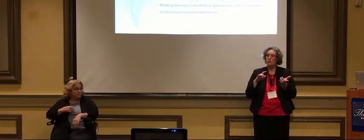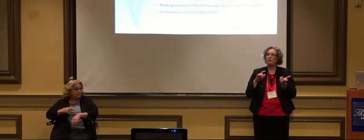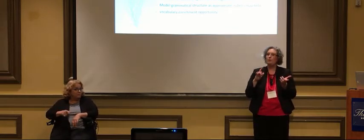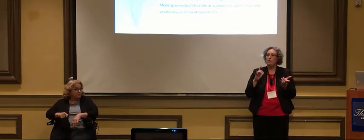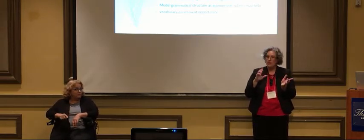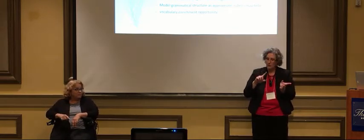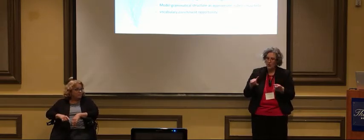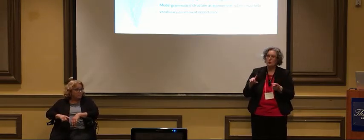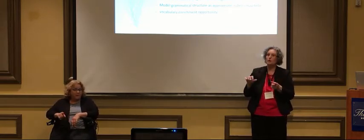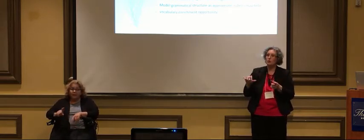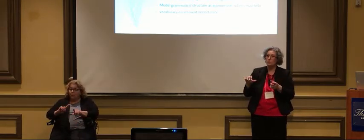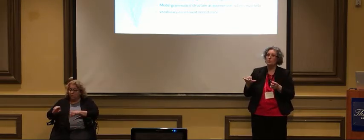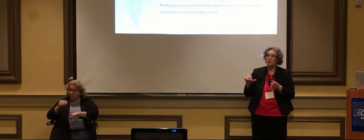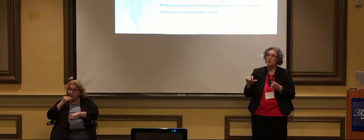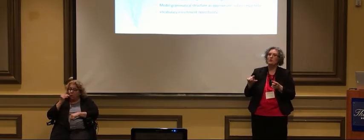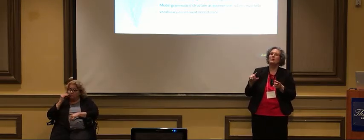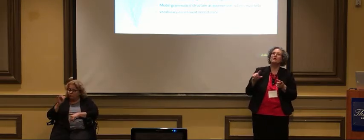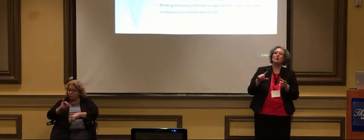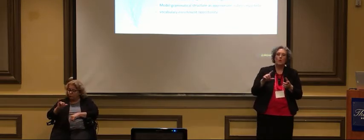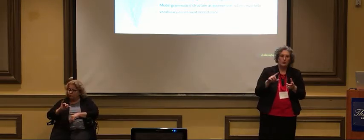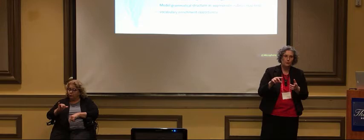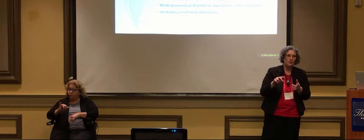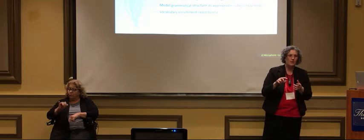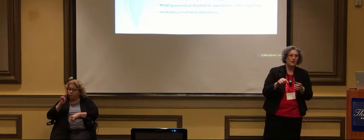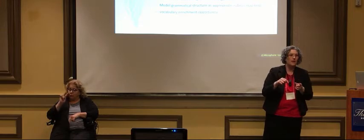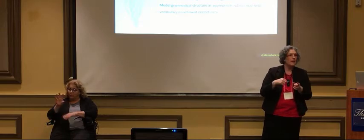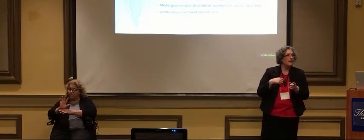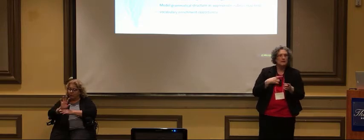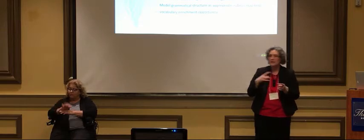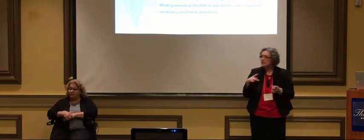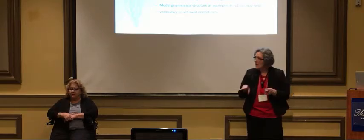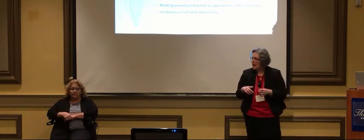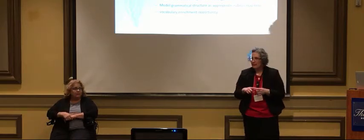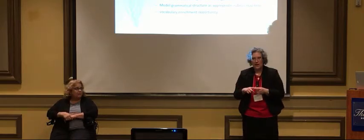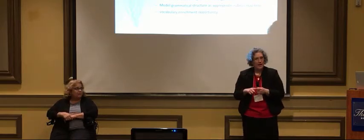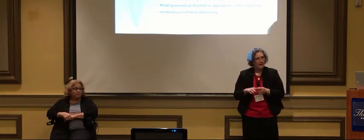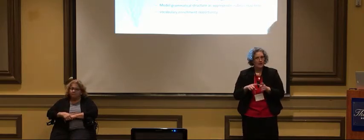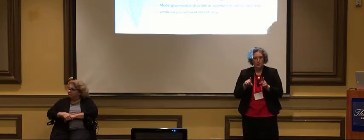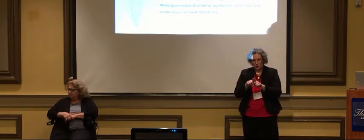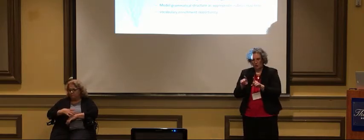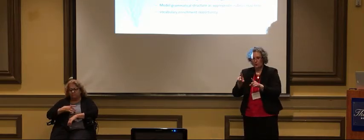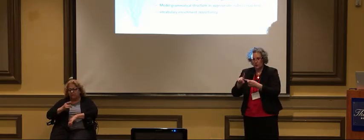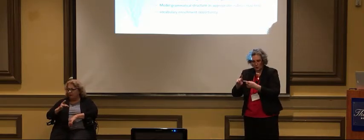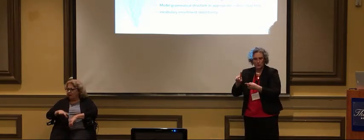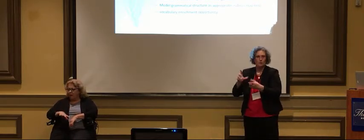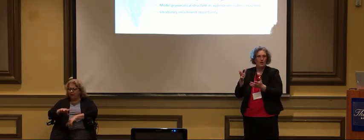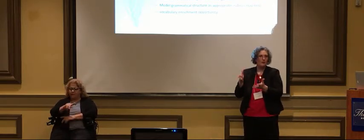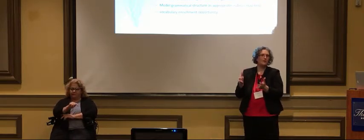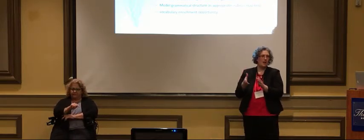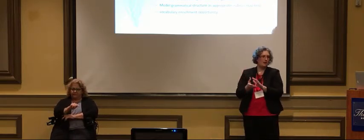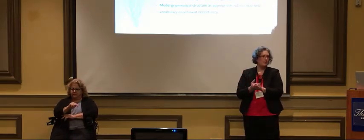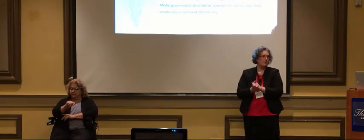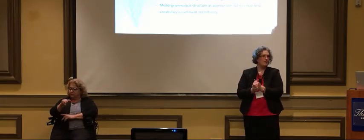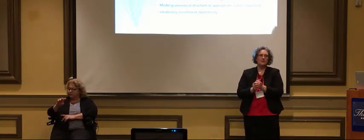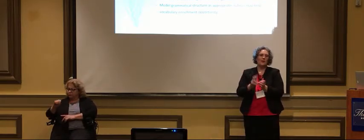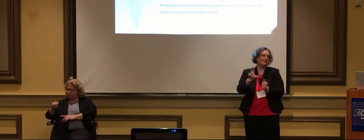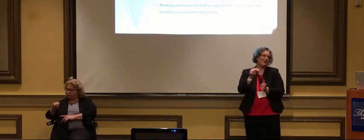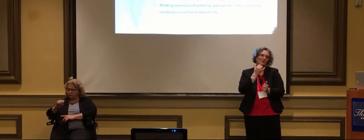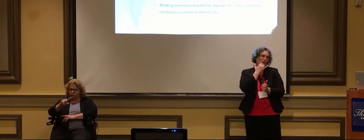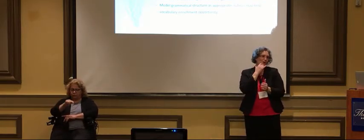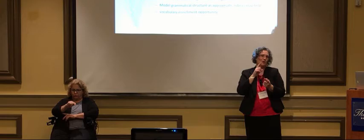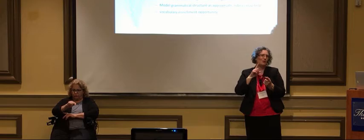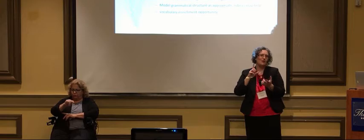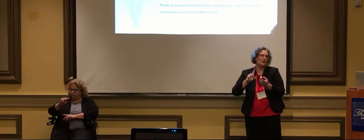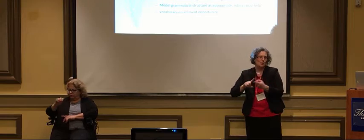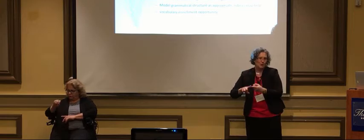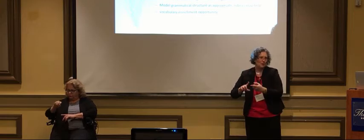he went home too to watch a movie. He did not like choo-choo that was there. He was like,